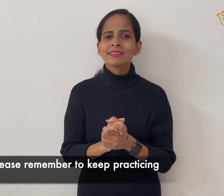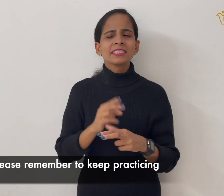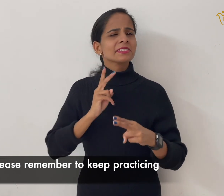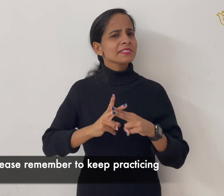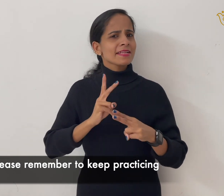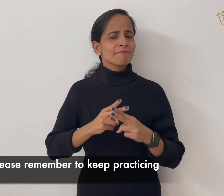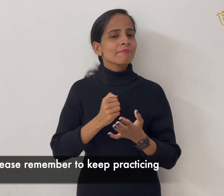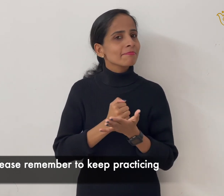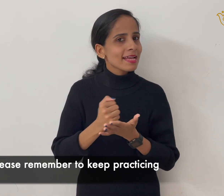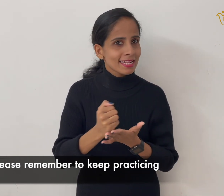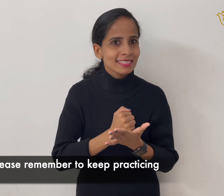practicing.